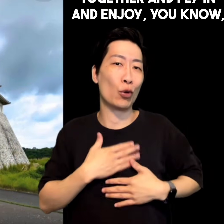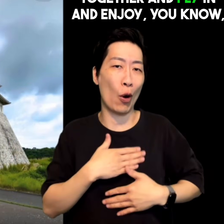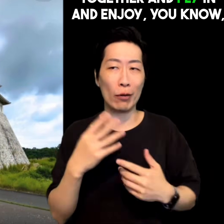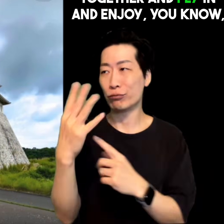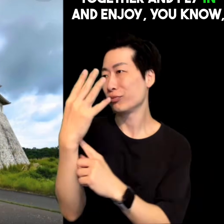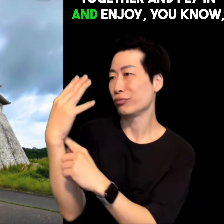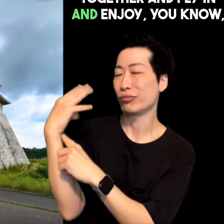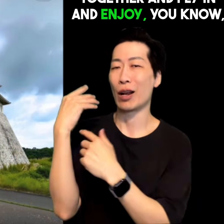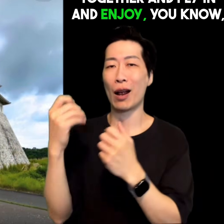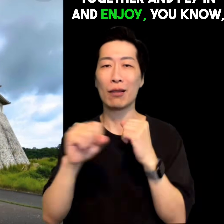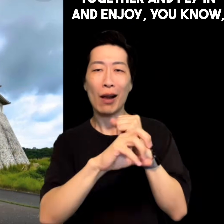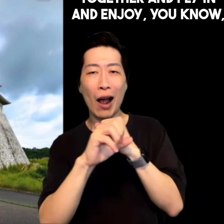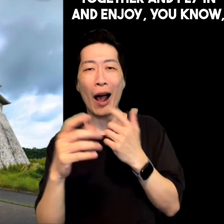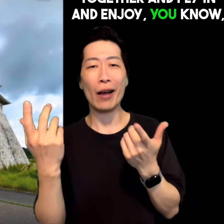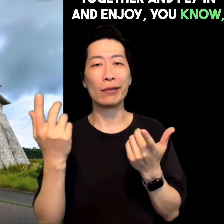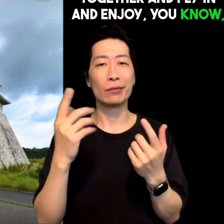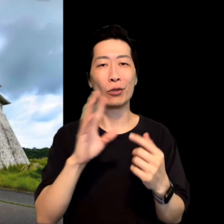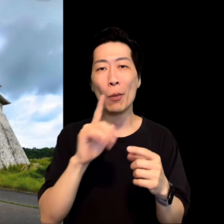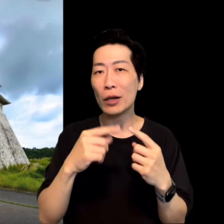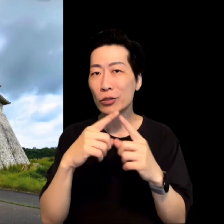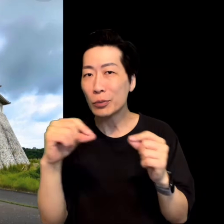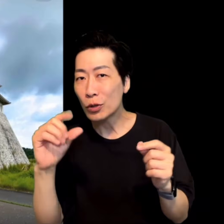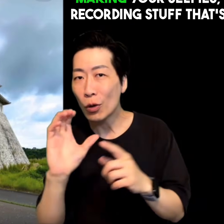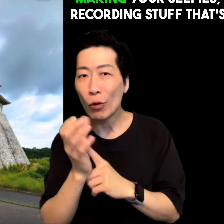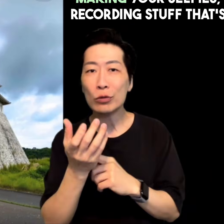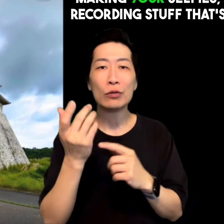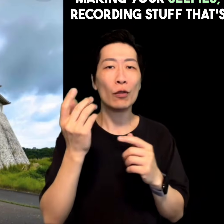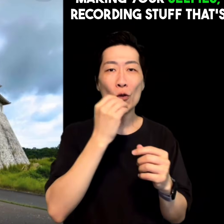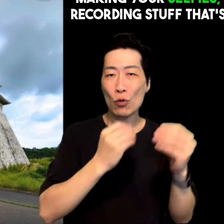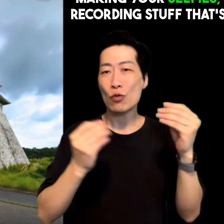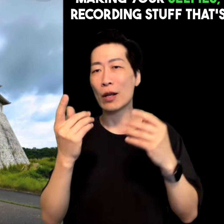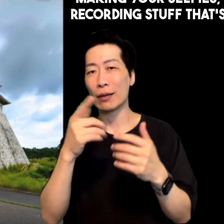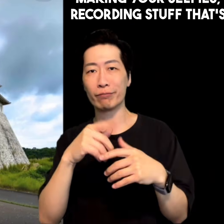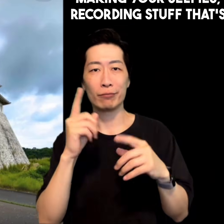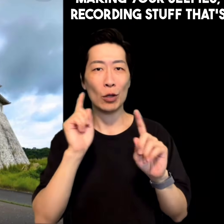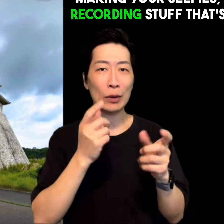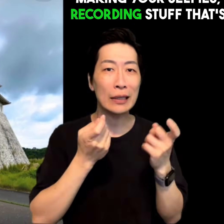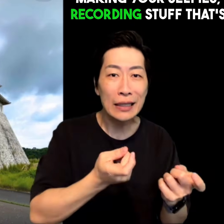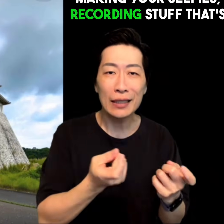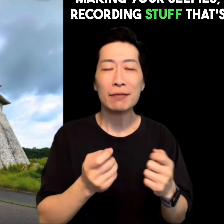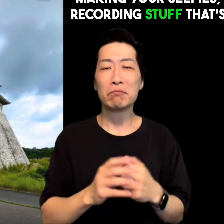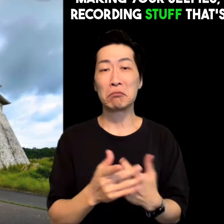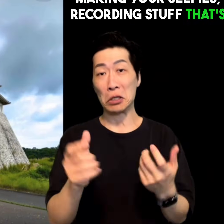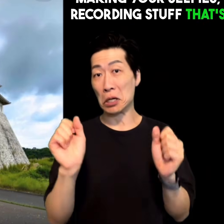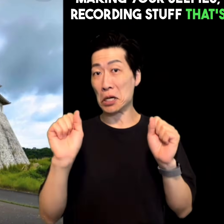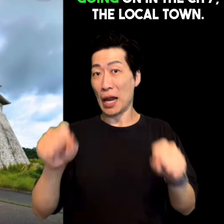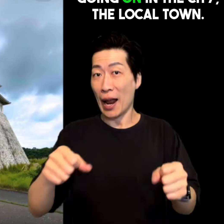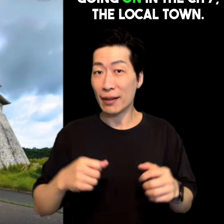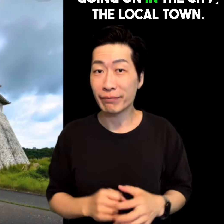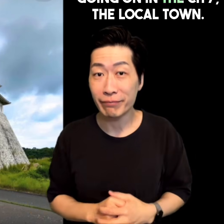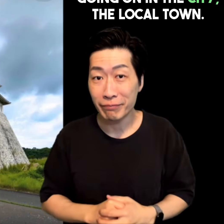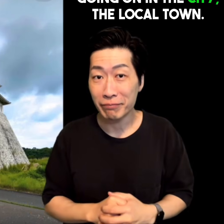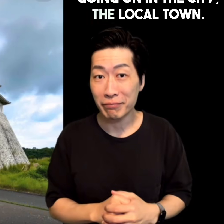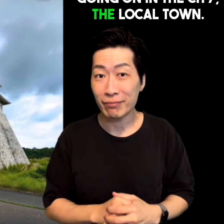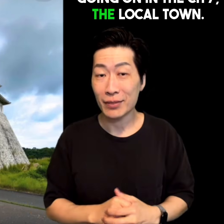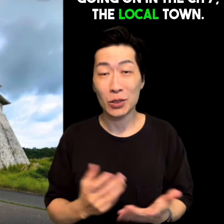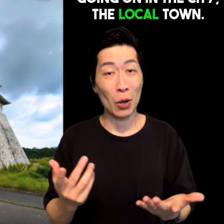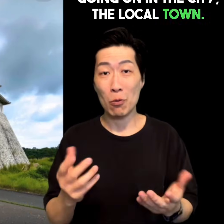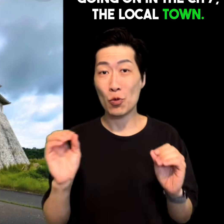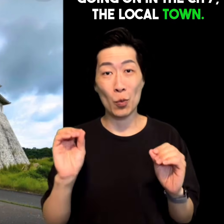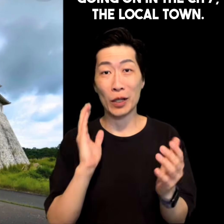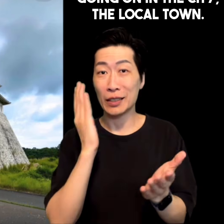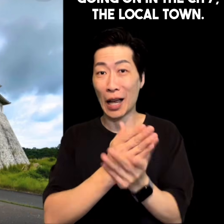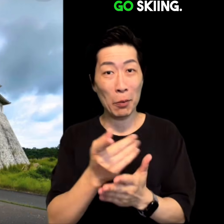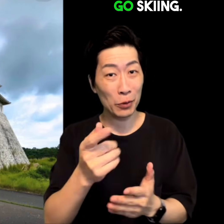and fly in and enjoy, making your selfies, recording stuff that's going on in the city, the